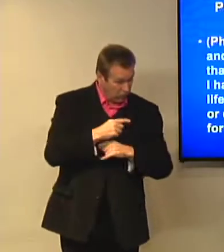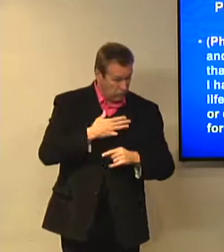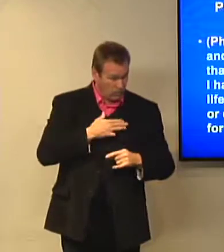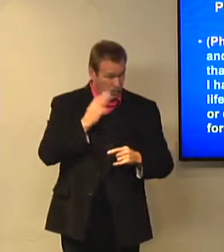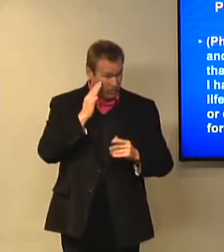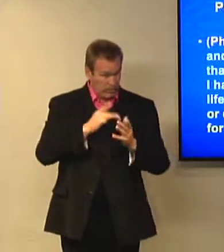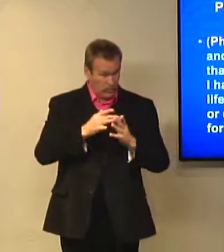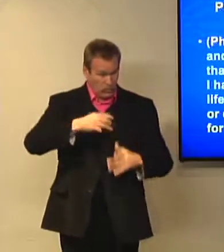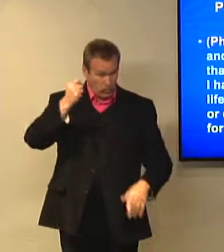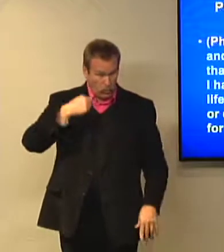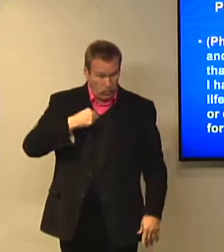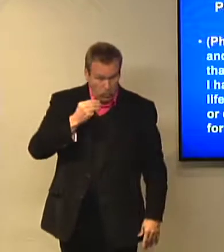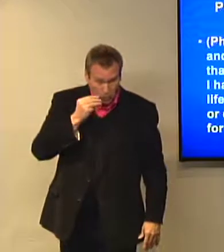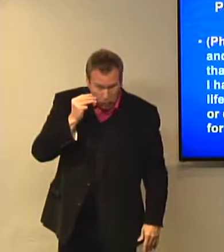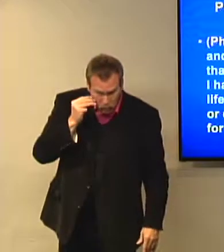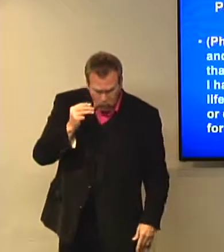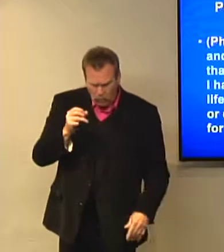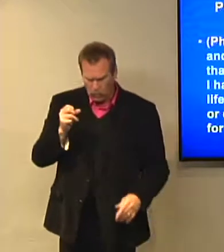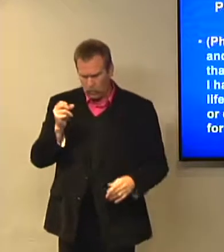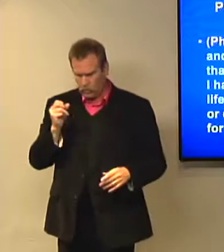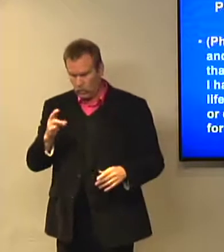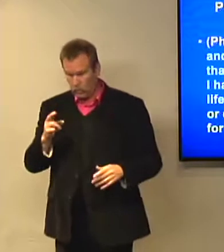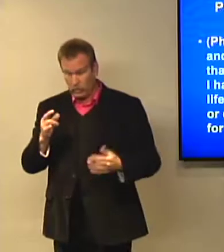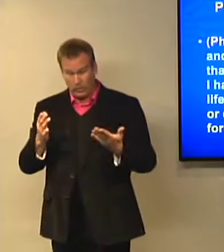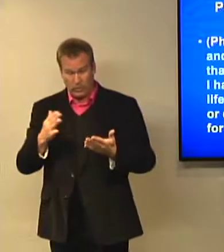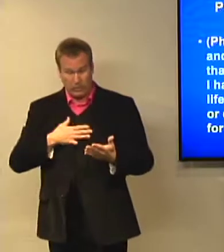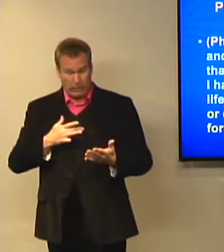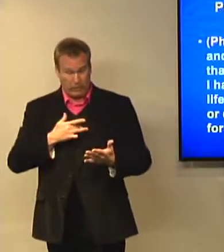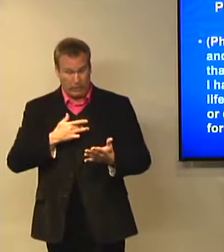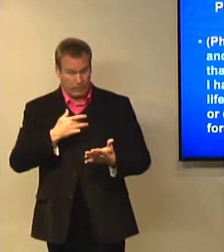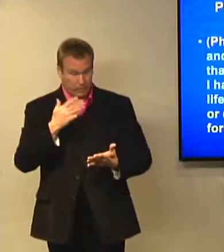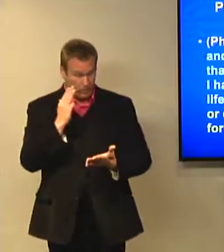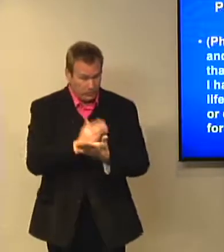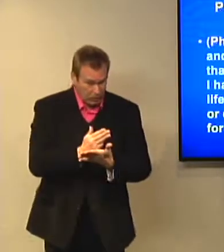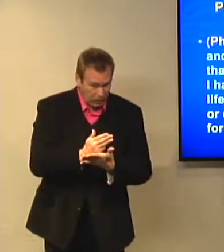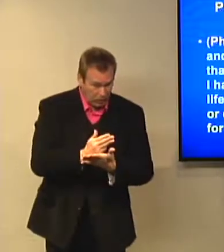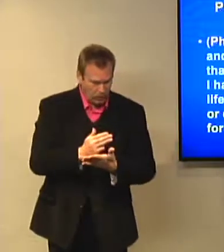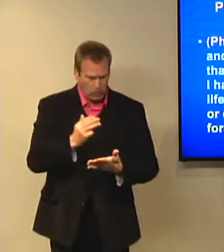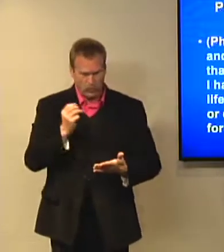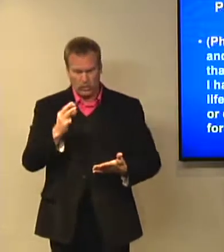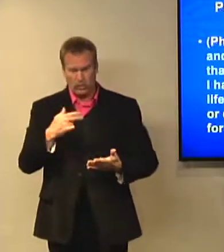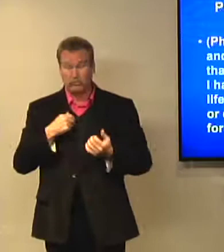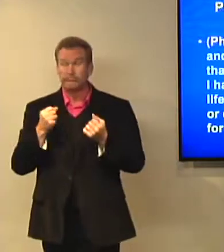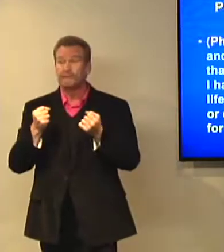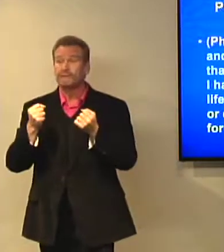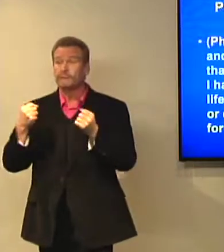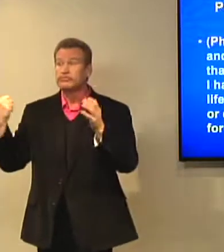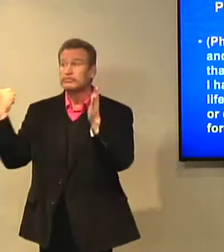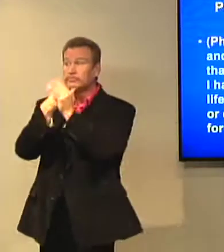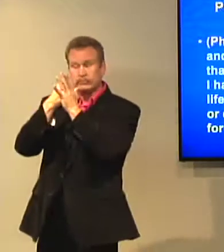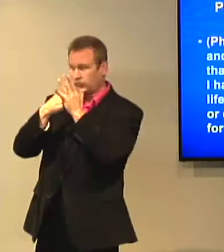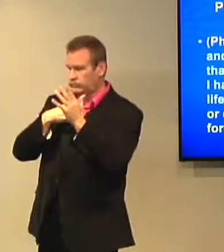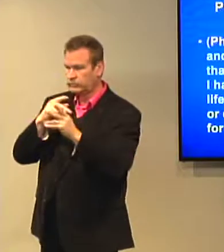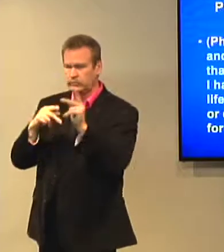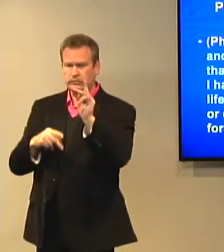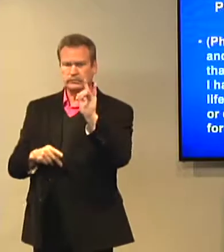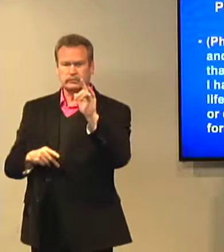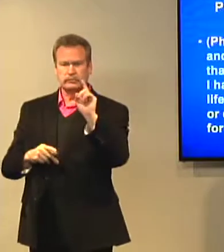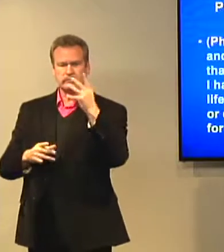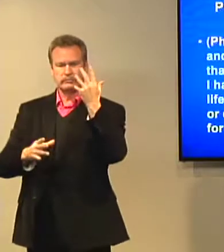we think in our minds, you know, taking hold and going home or feeling that maybe we should stop. And remember, I